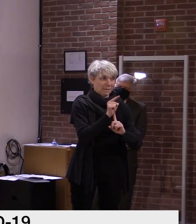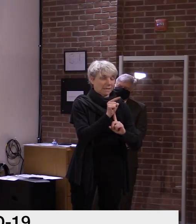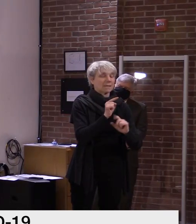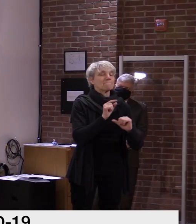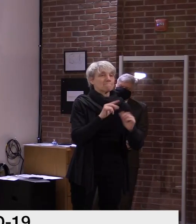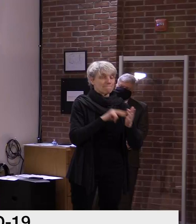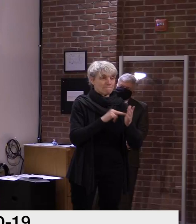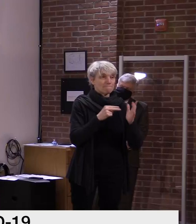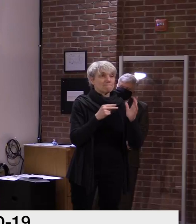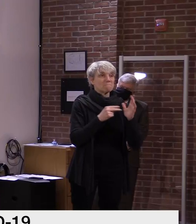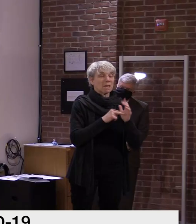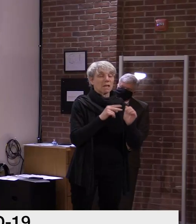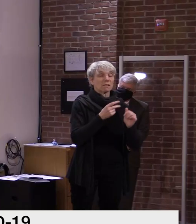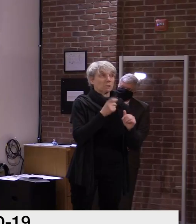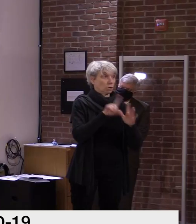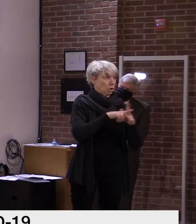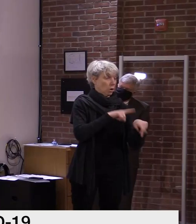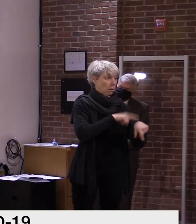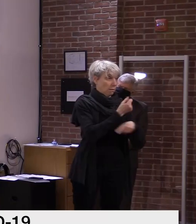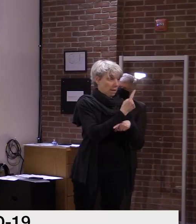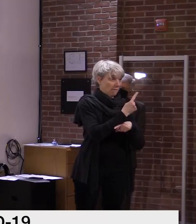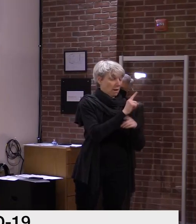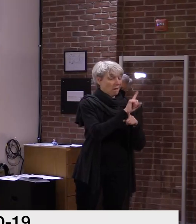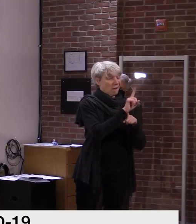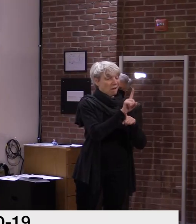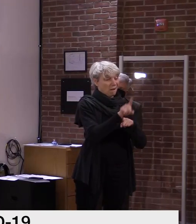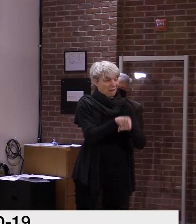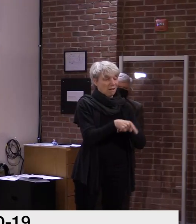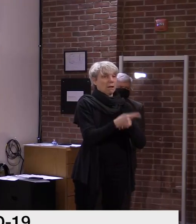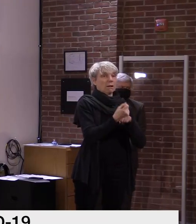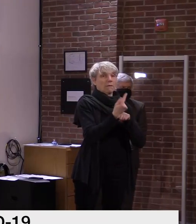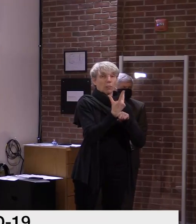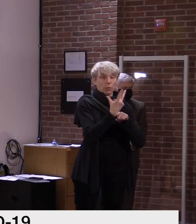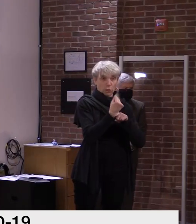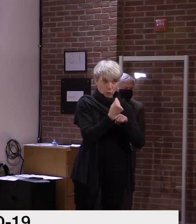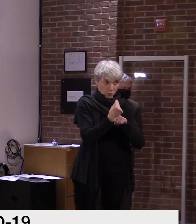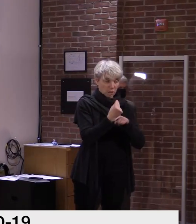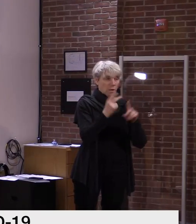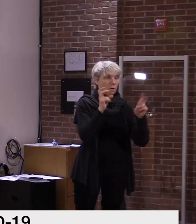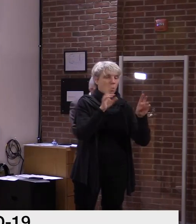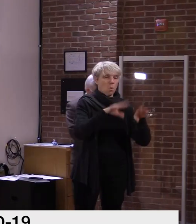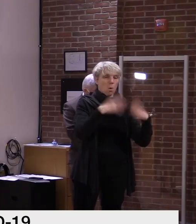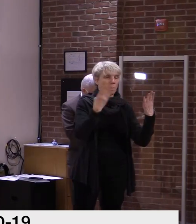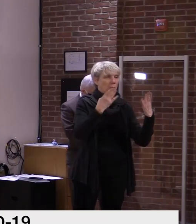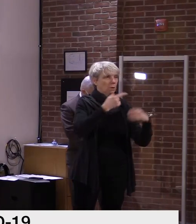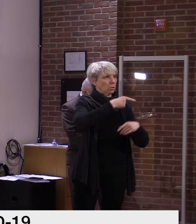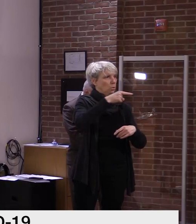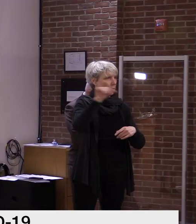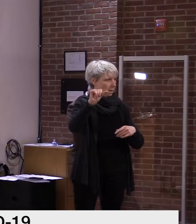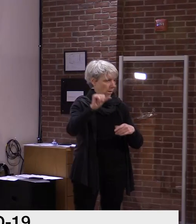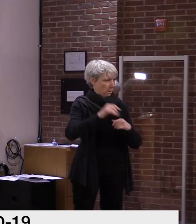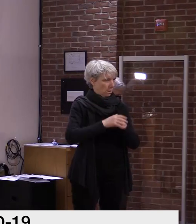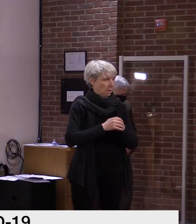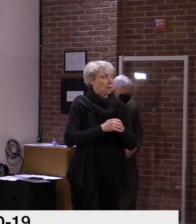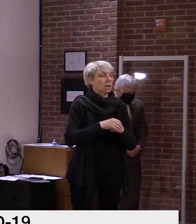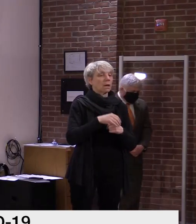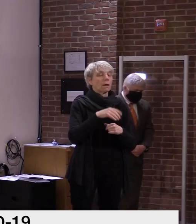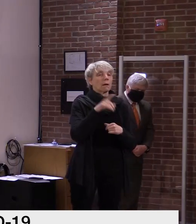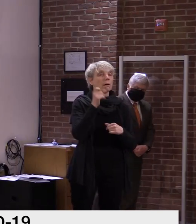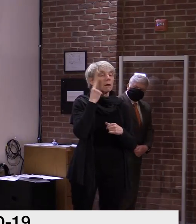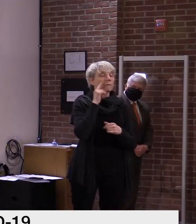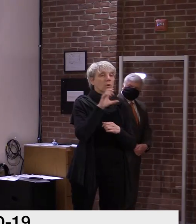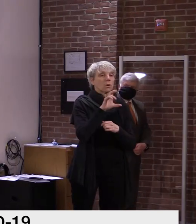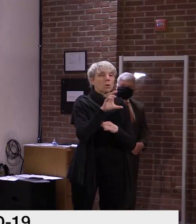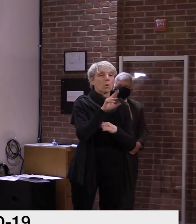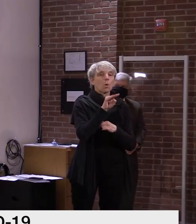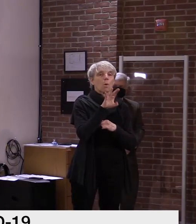at 11:30 or so, Then the calls are opened up for questions. Governor Cuomo, who's the